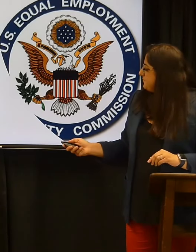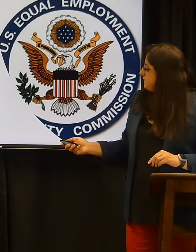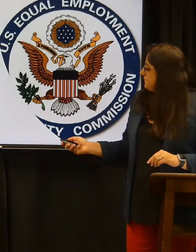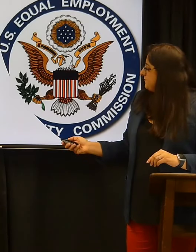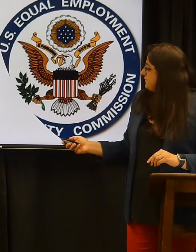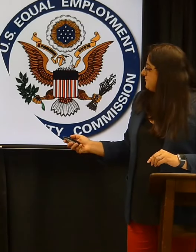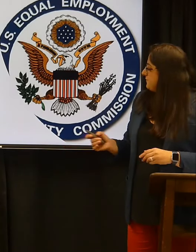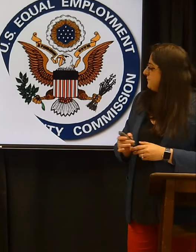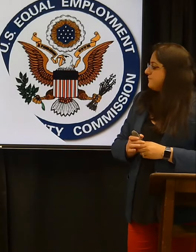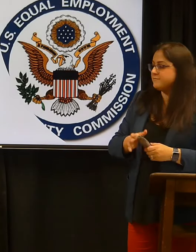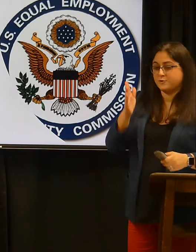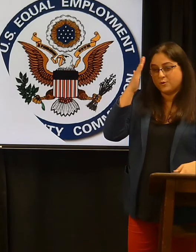alerts.